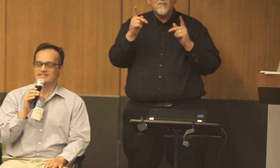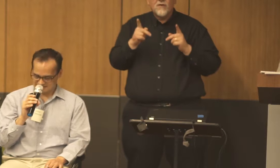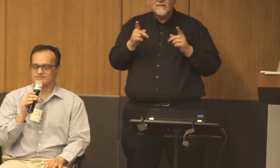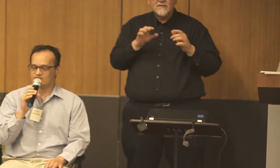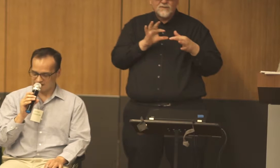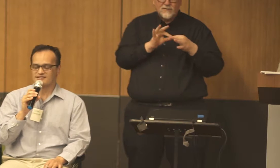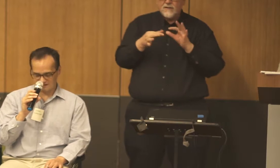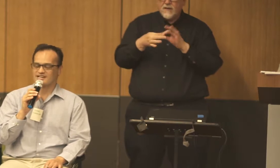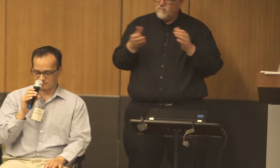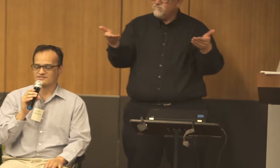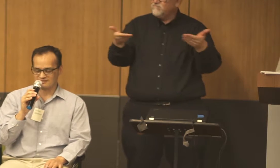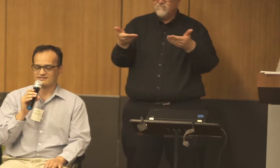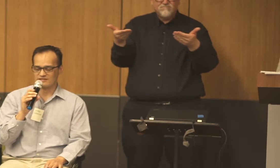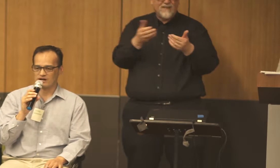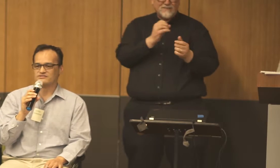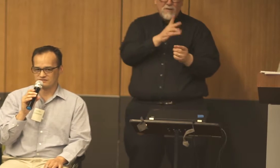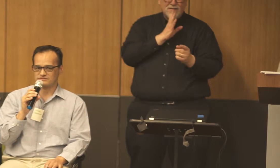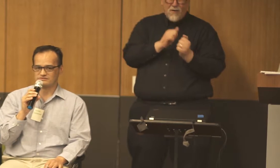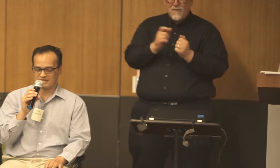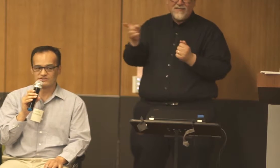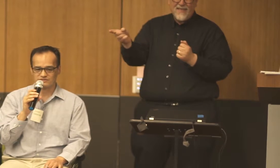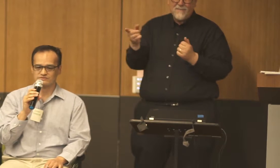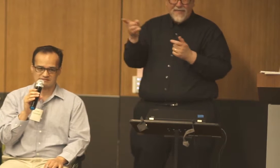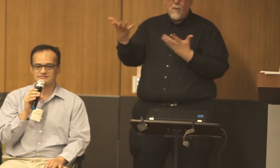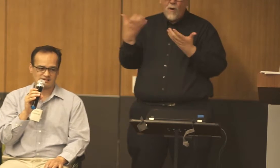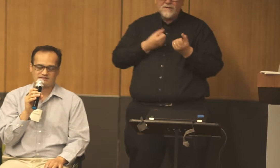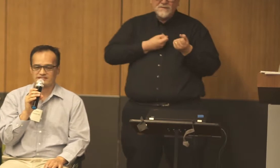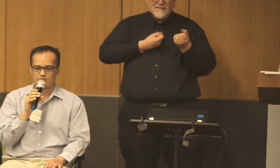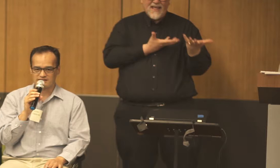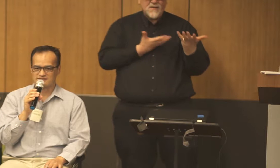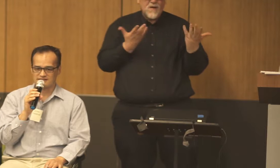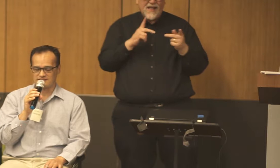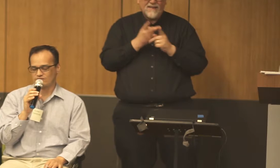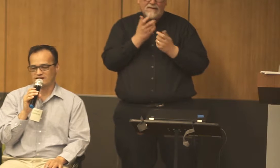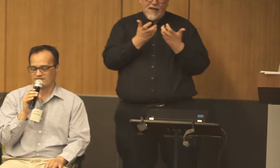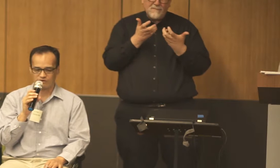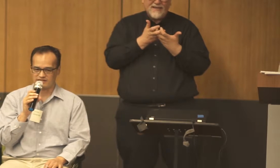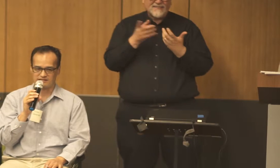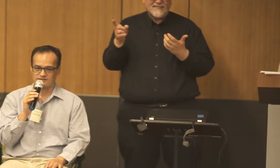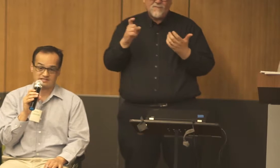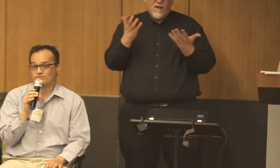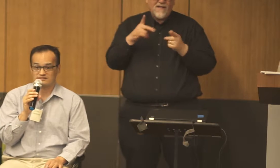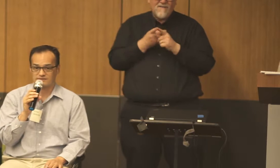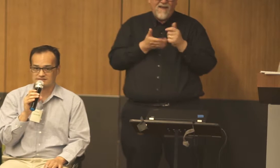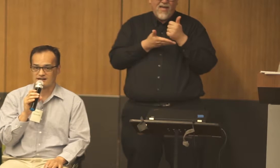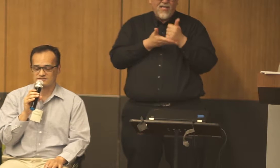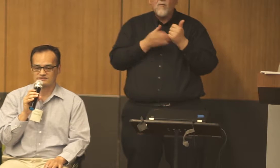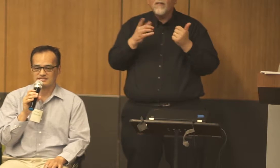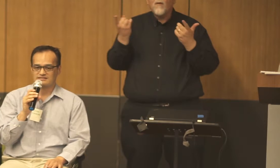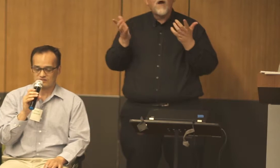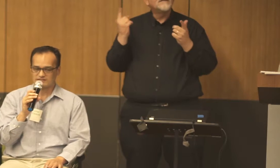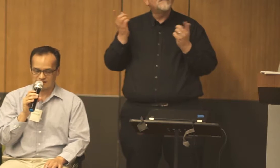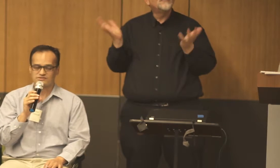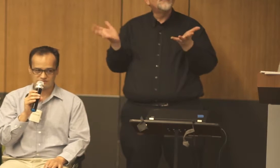say, yes, it's okay to talk to that person. They want to tell you what kind of accommodations they need or what kind of help they need, or they just want someone to talk